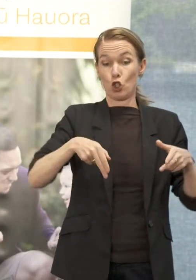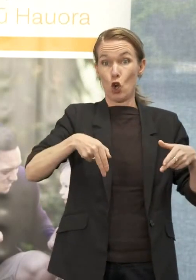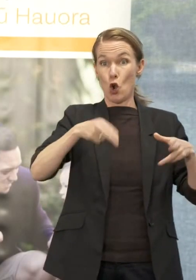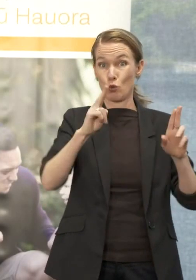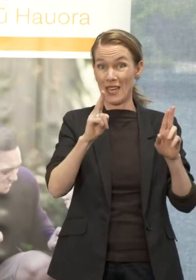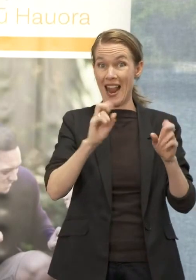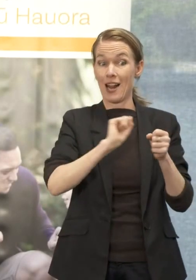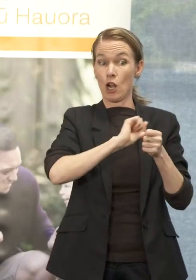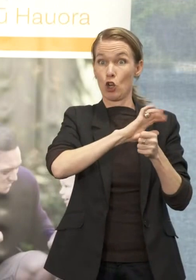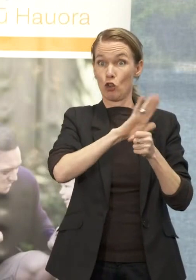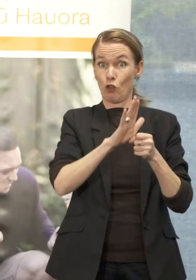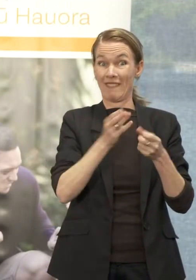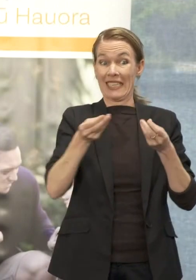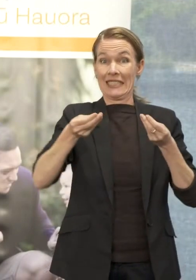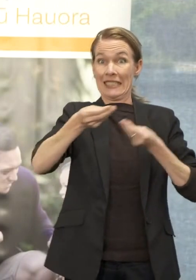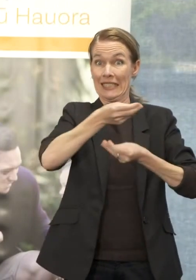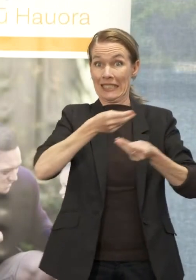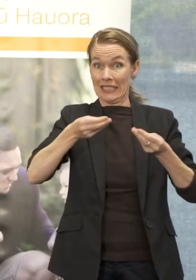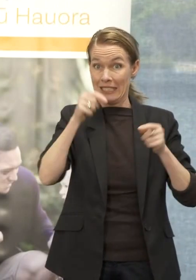isolation facility.